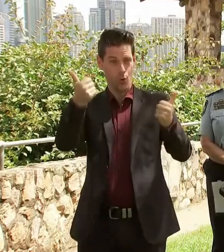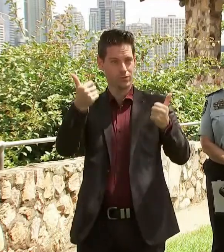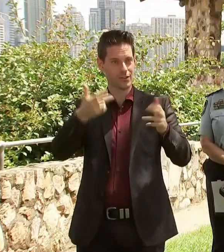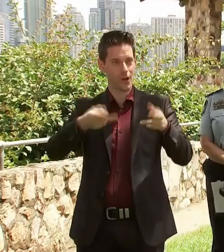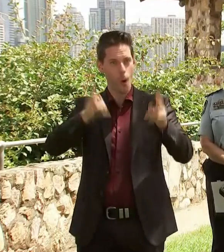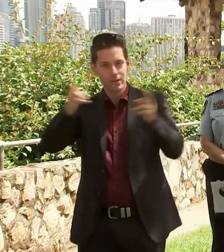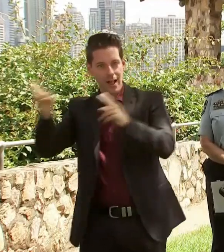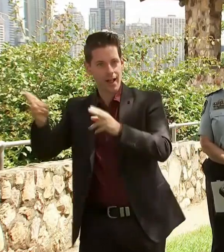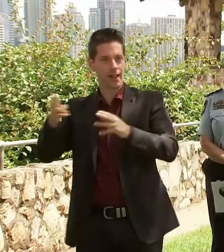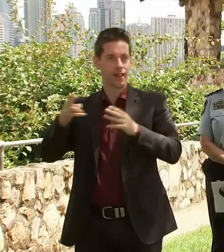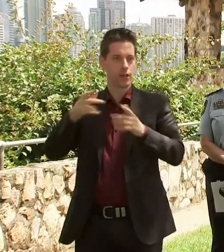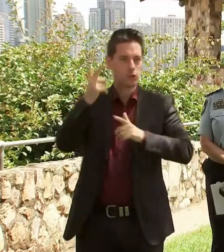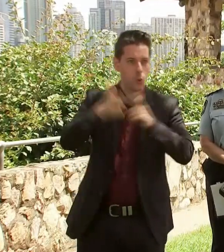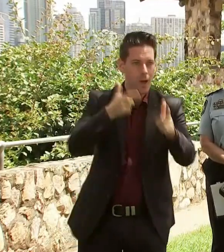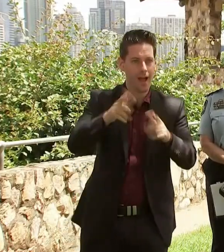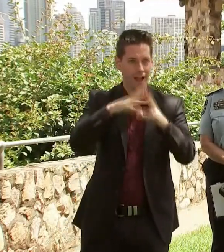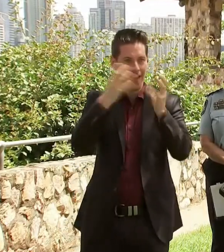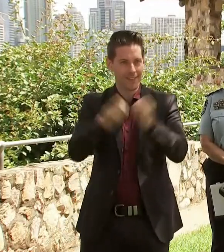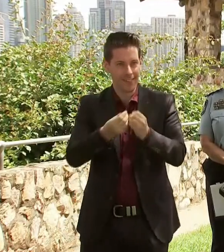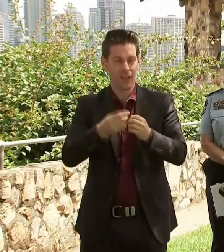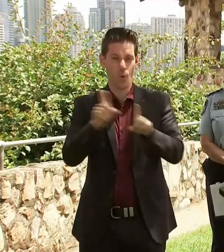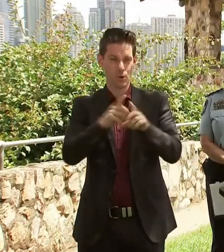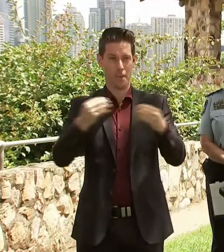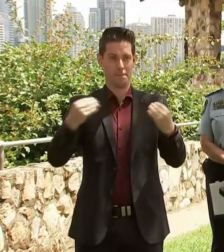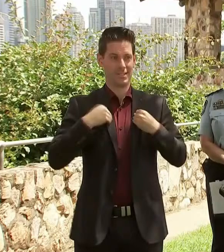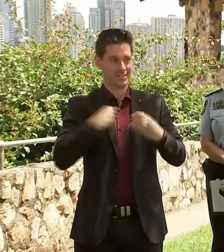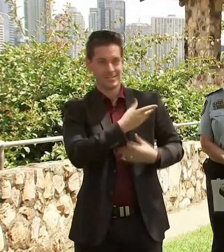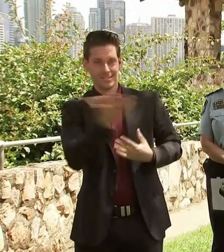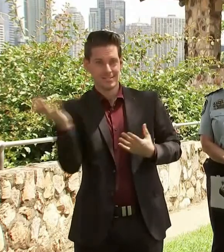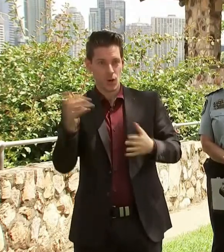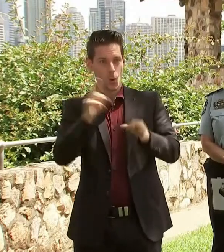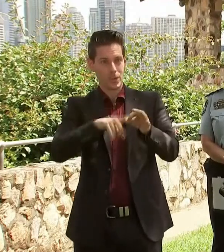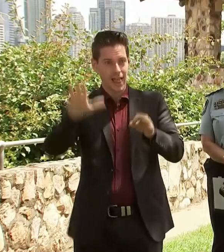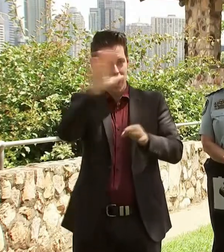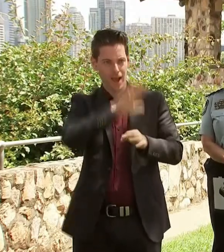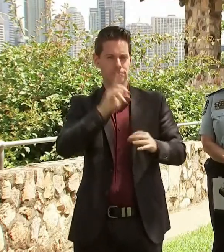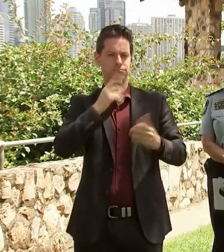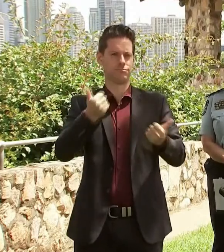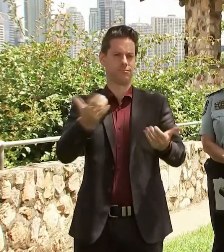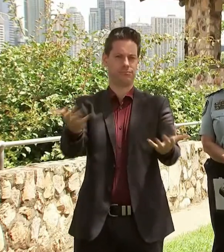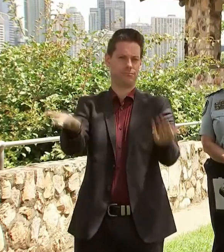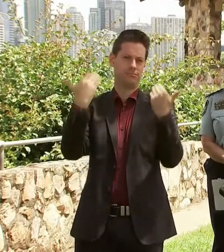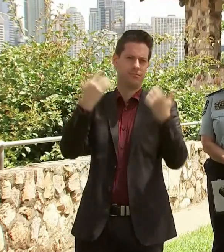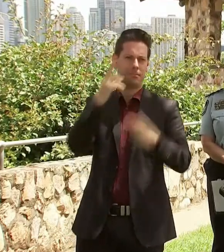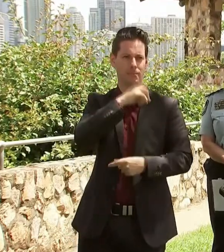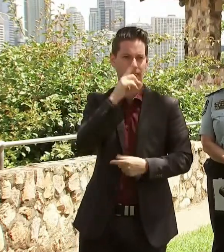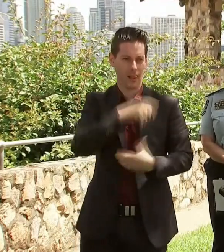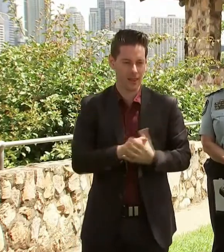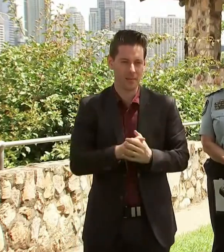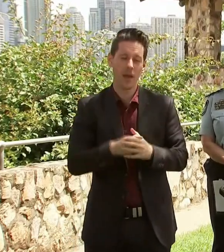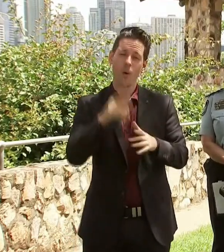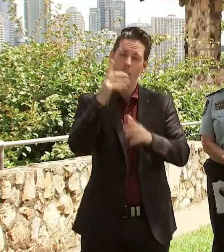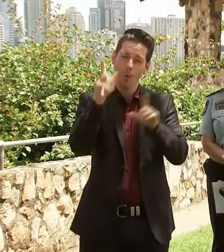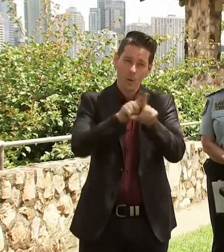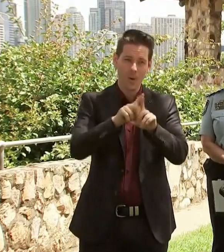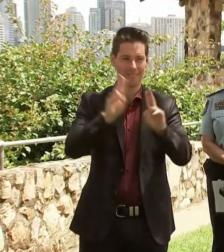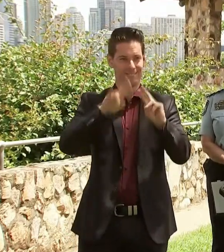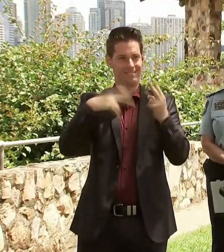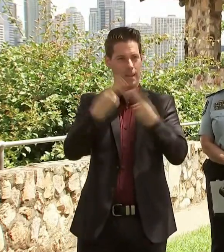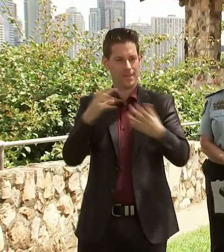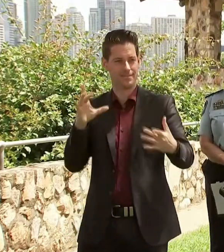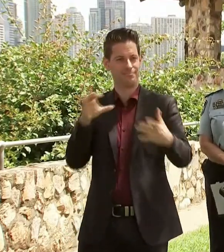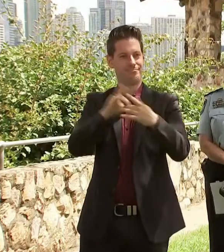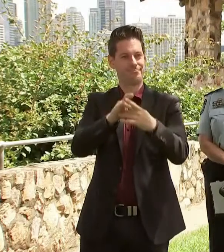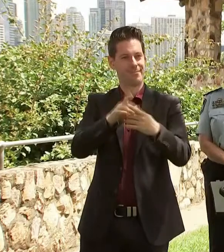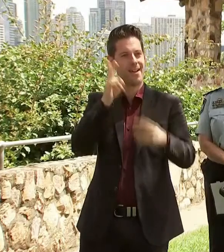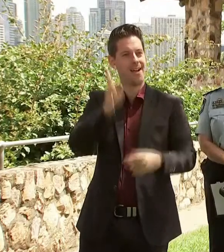industry. It'll be great for business across the state, but it'll also mean more Queenslanders can reunite for Christmas. And that